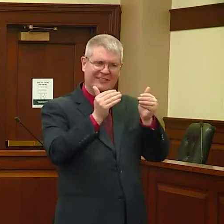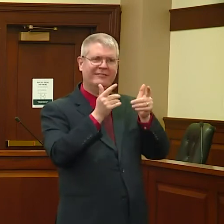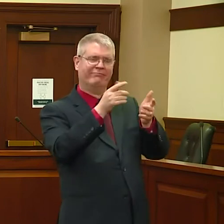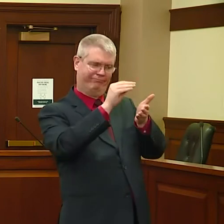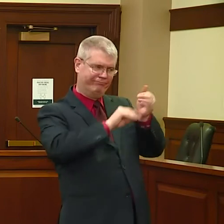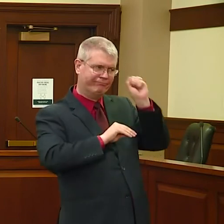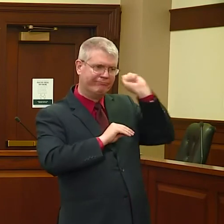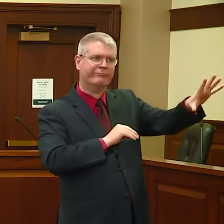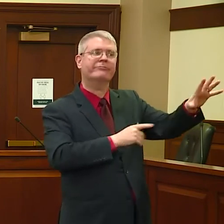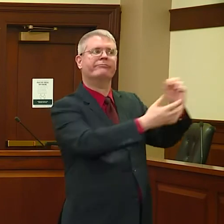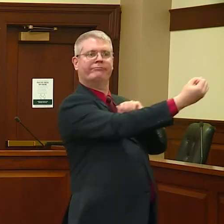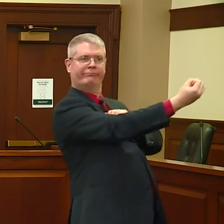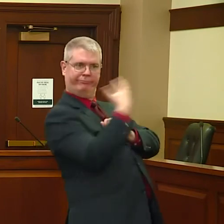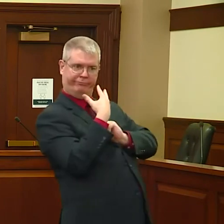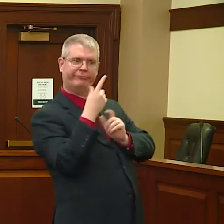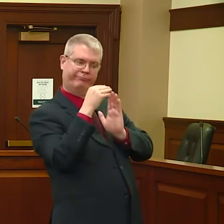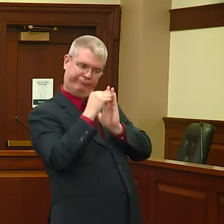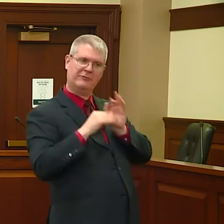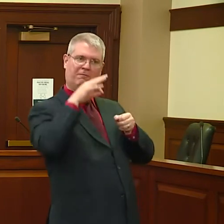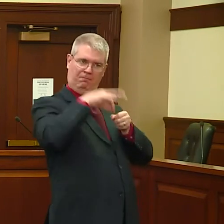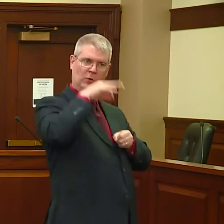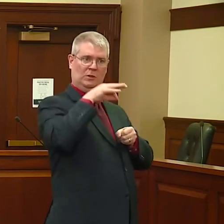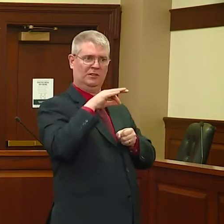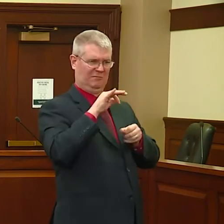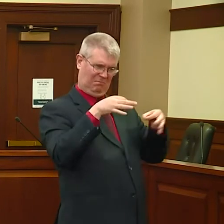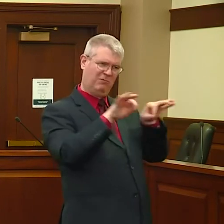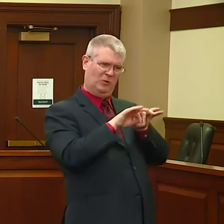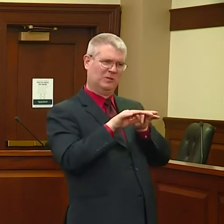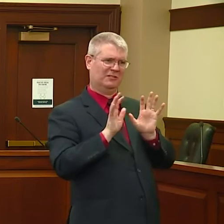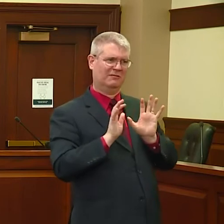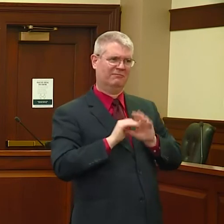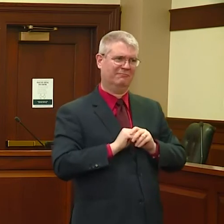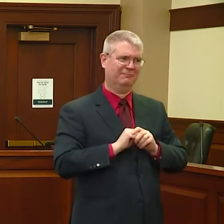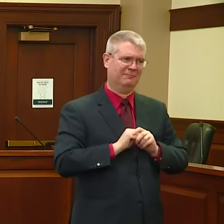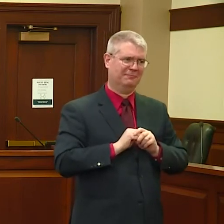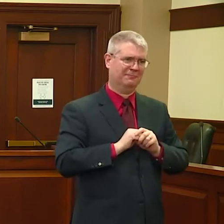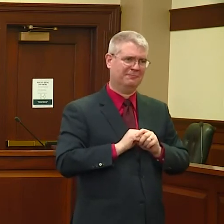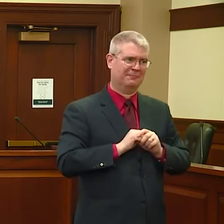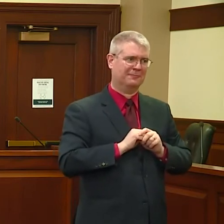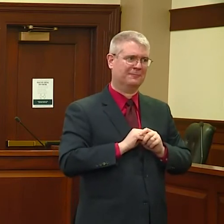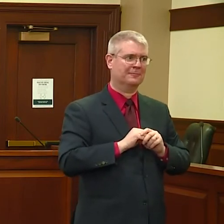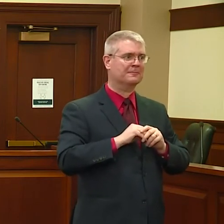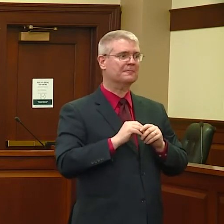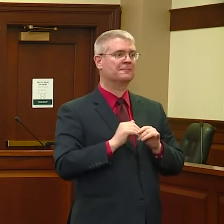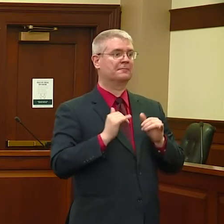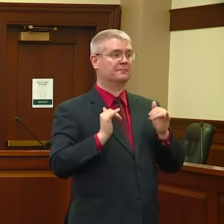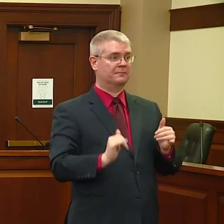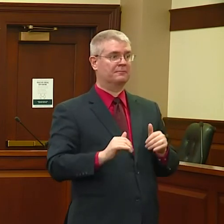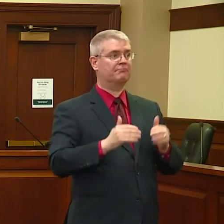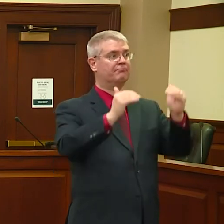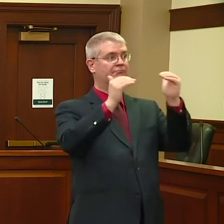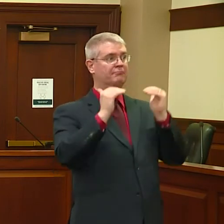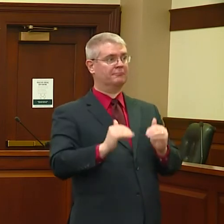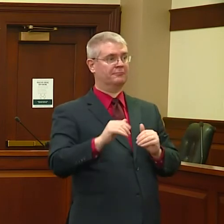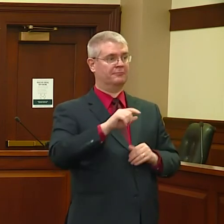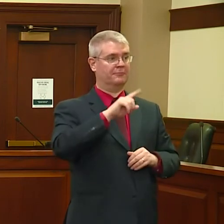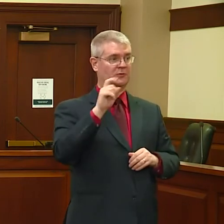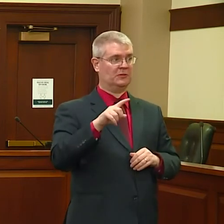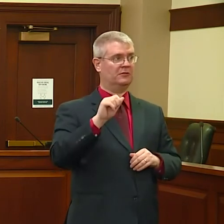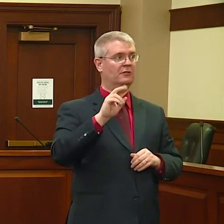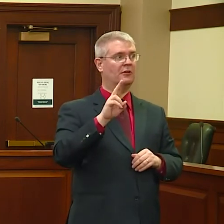Governor, in several states, the National Guard has been mobilized to run COVID-19 testing sites or help with emergency